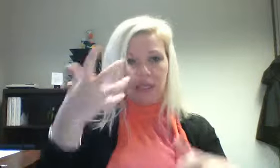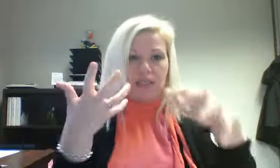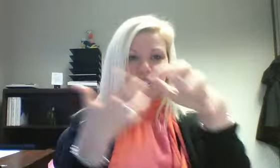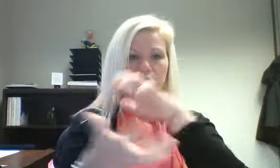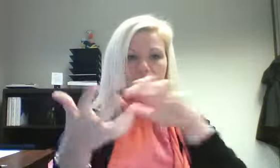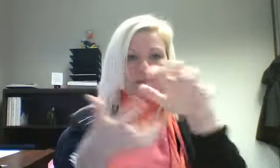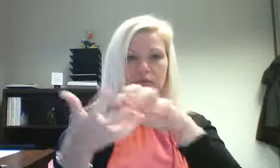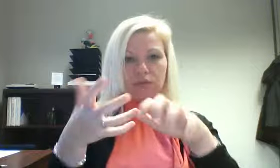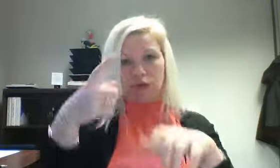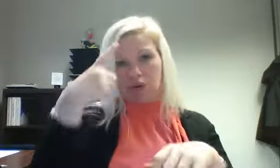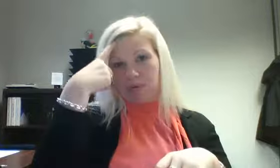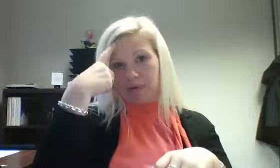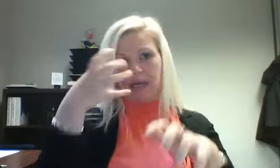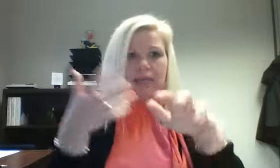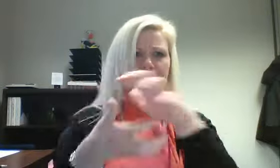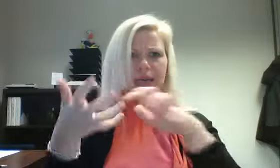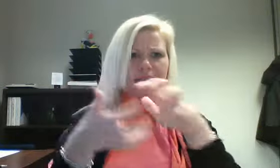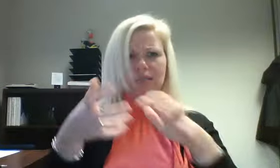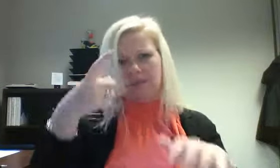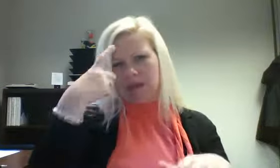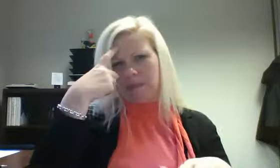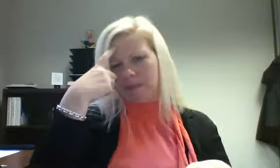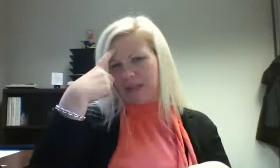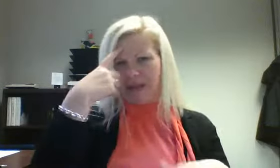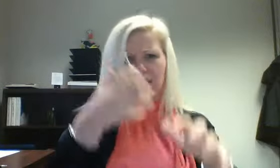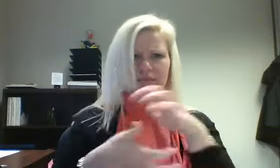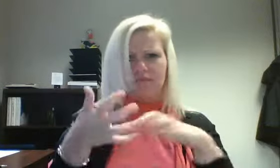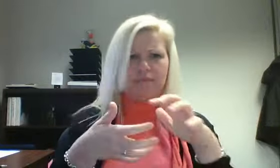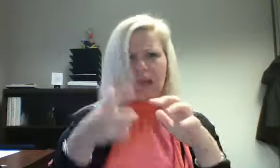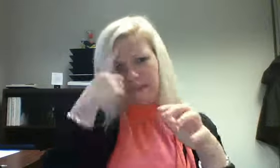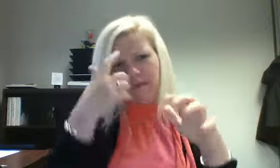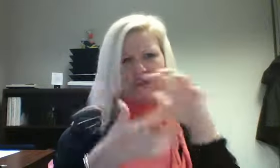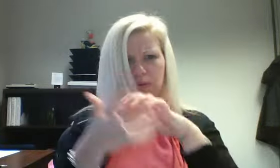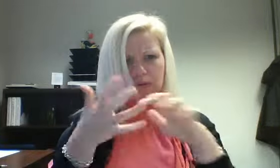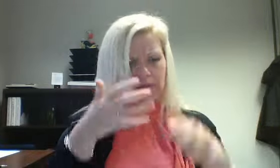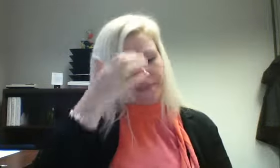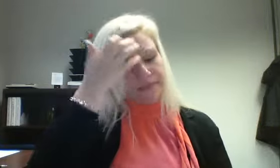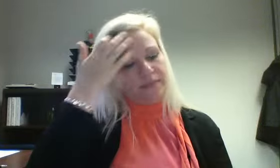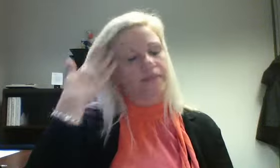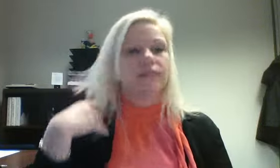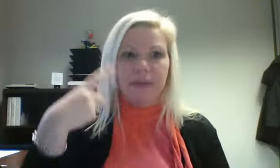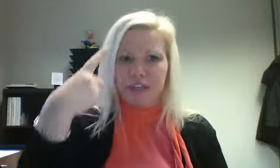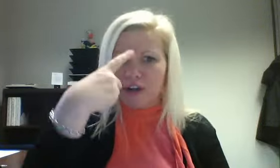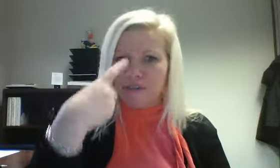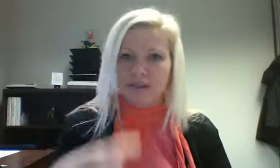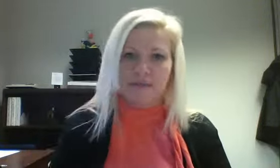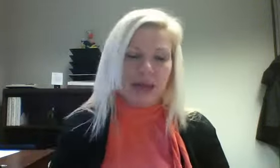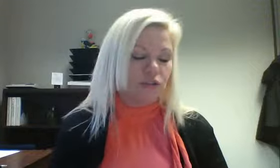is scrambled or your brain is mixed up. Like, I'm confused. Make sure your face matches